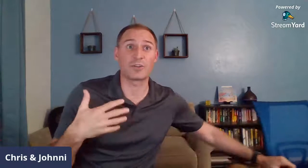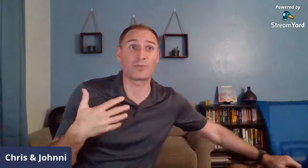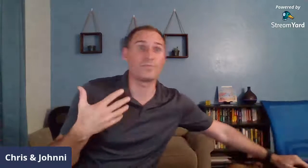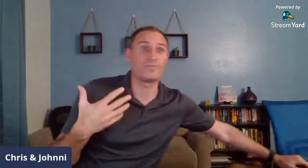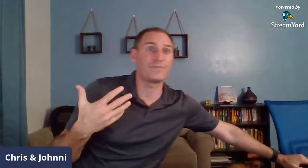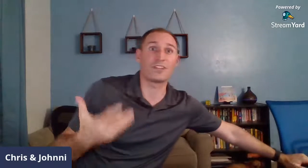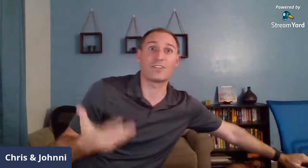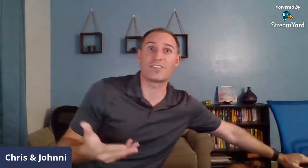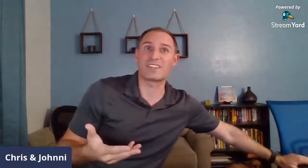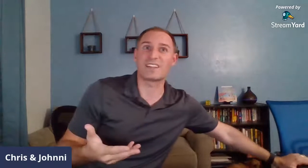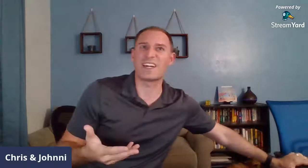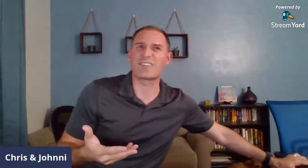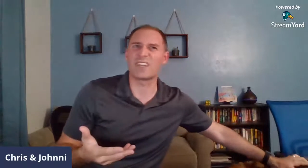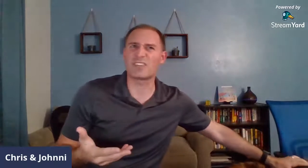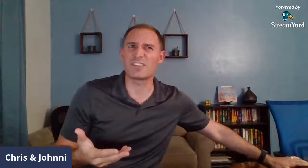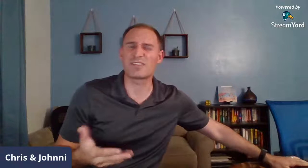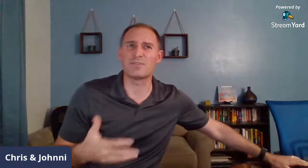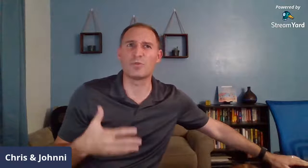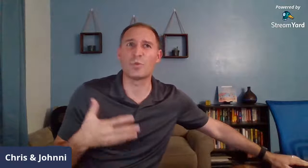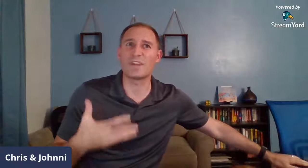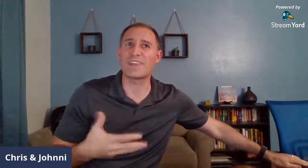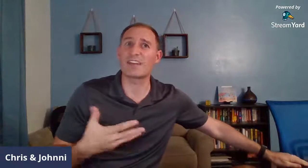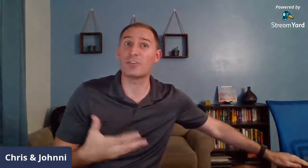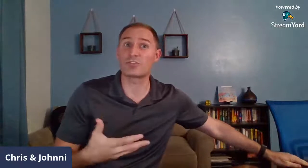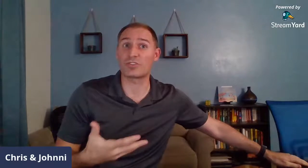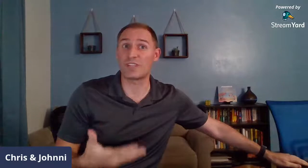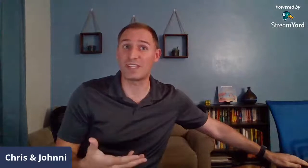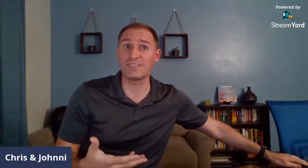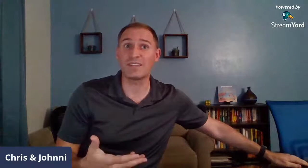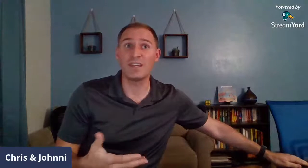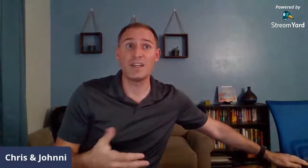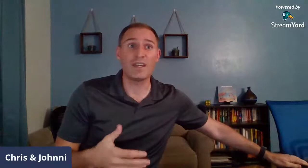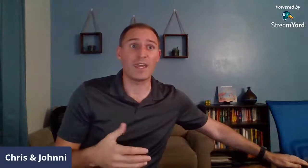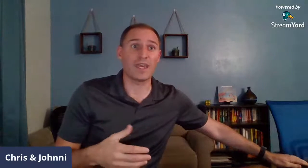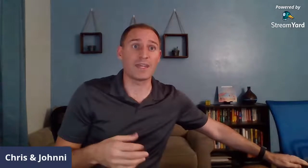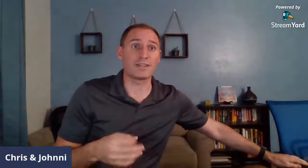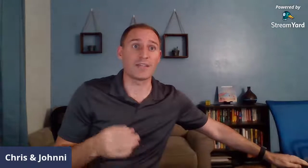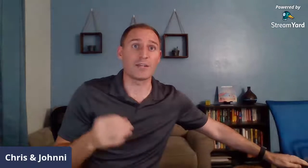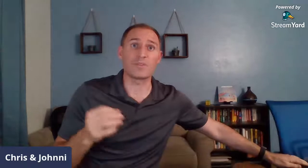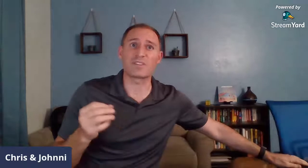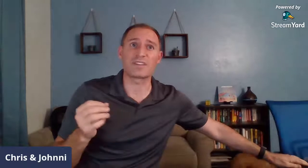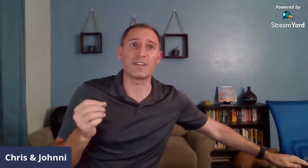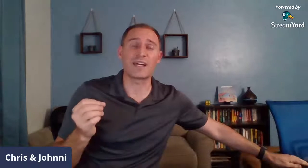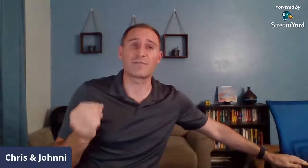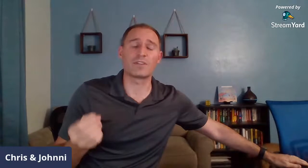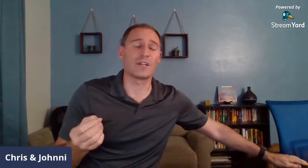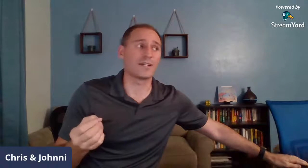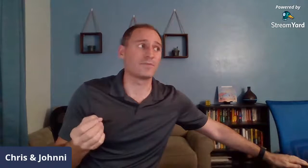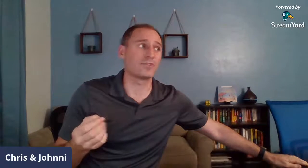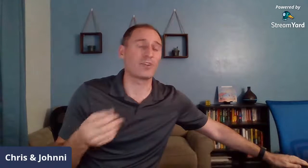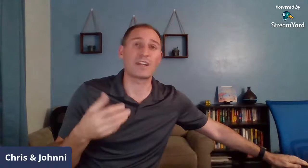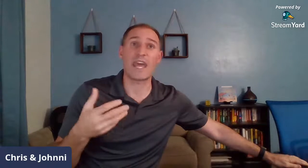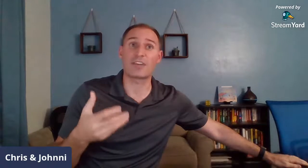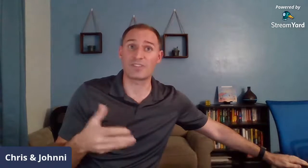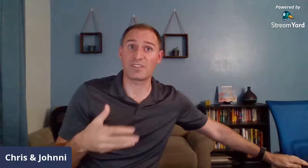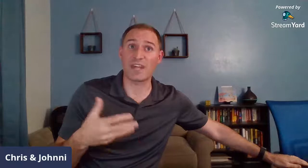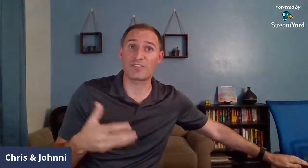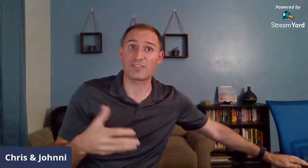or there's a lot of ignorance to what that culture is. And there's a lot of great actors and